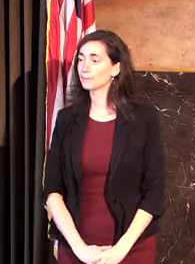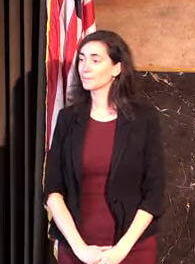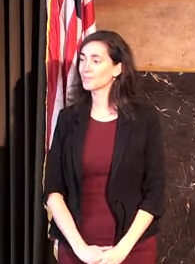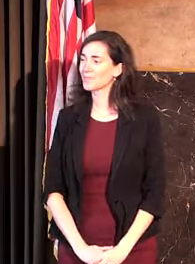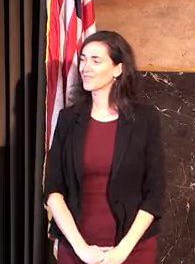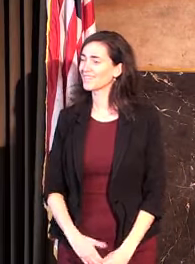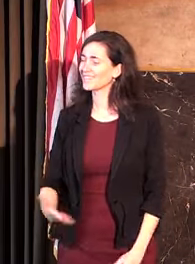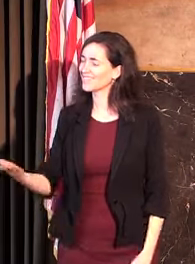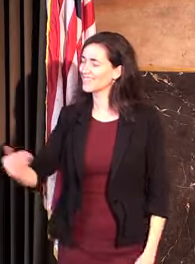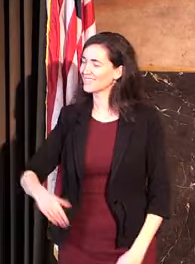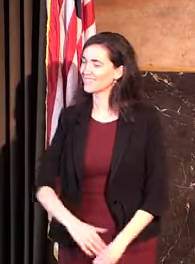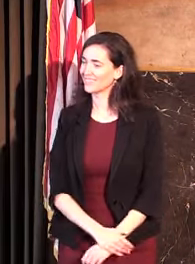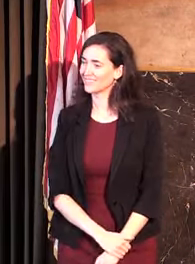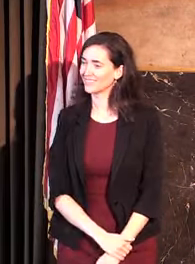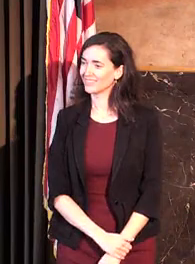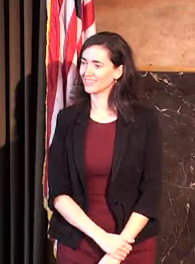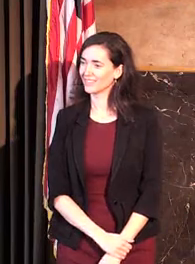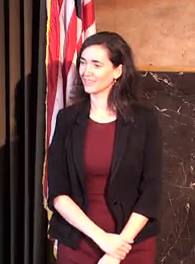Yes, sir.